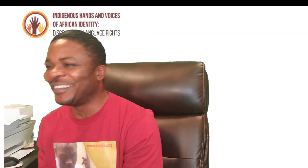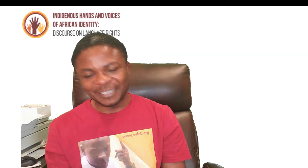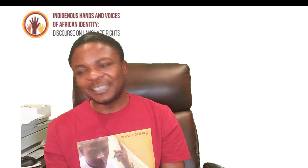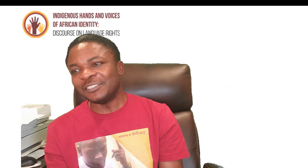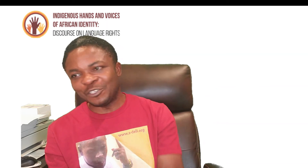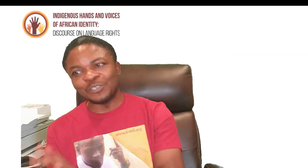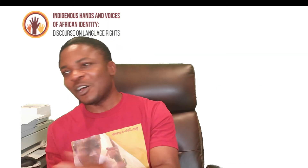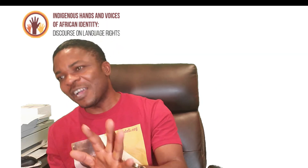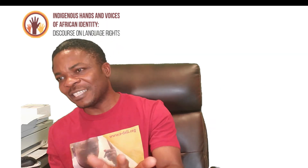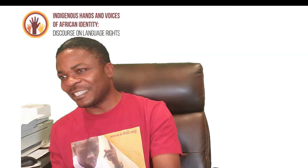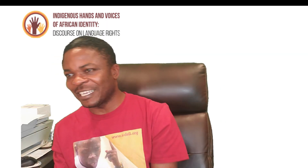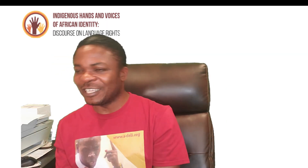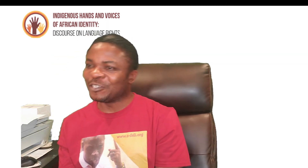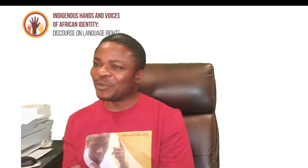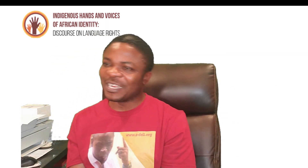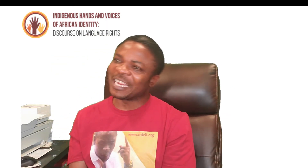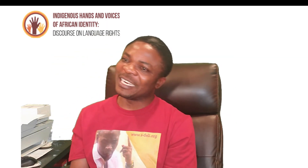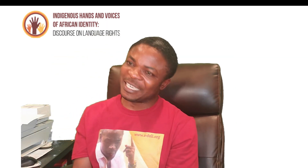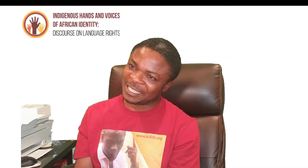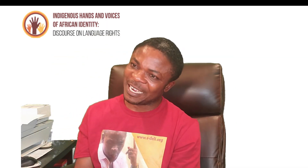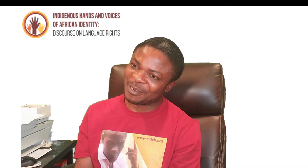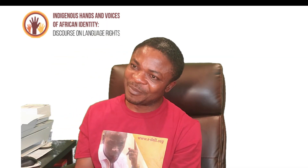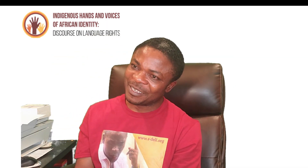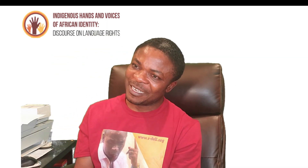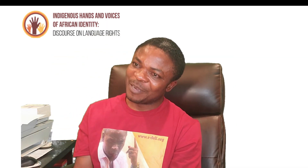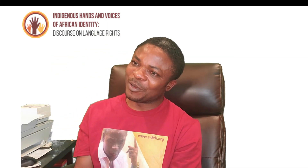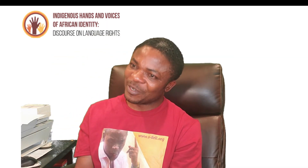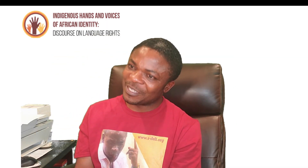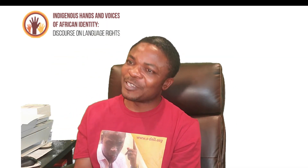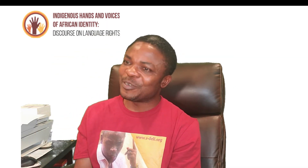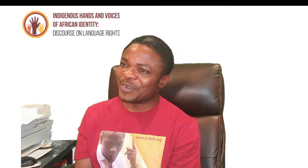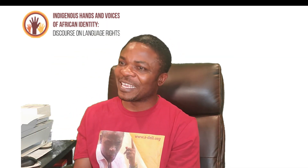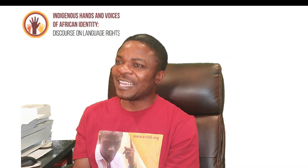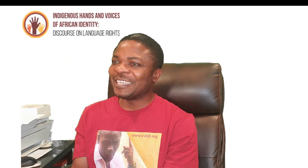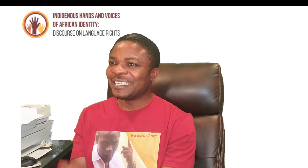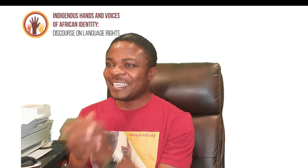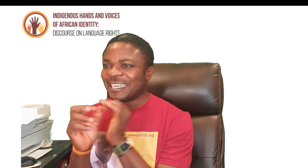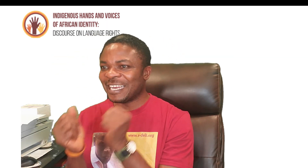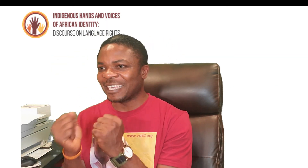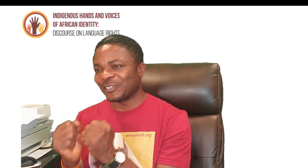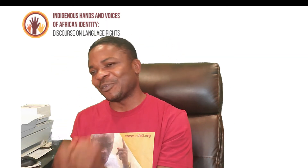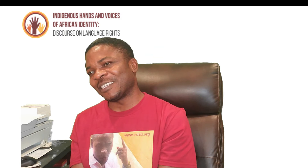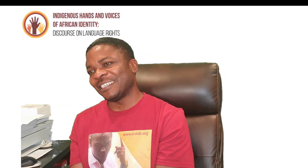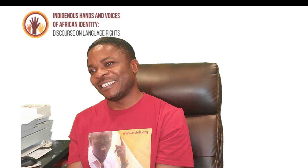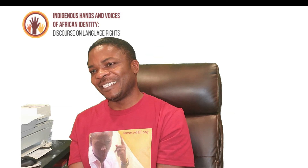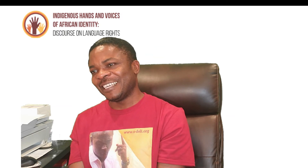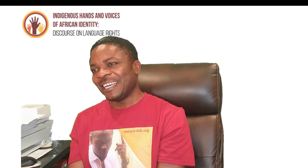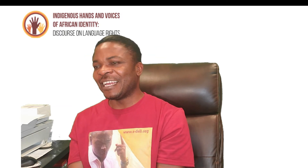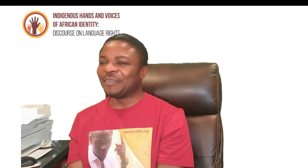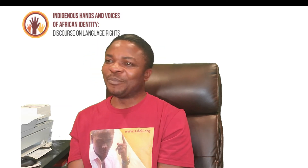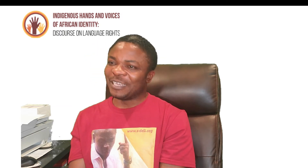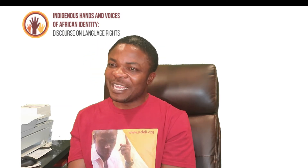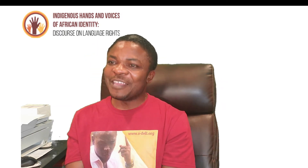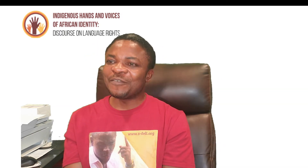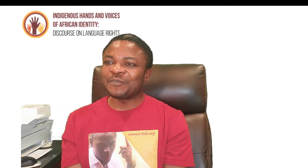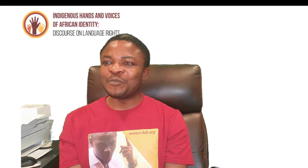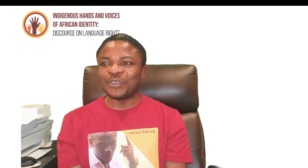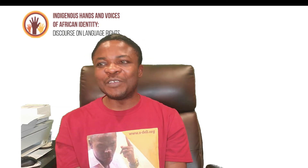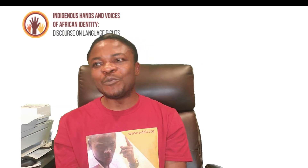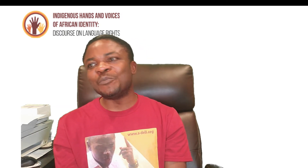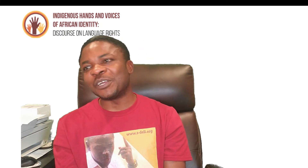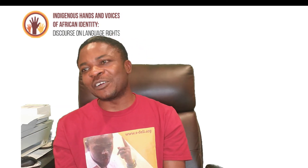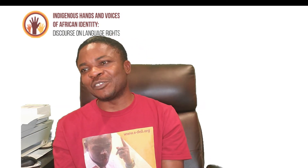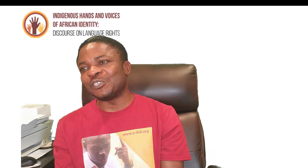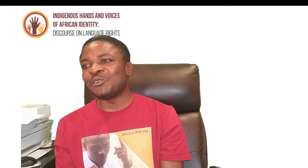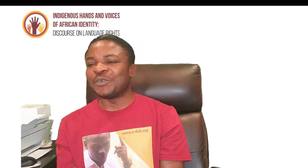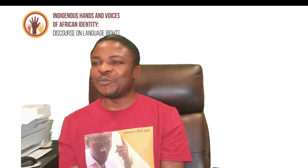videos. Do not hesitate in doing that at any time. I'm gonna see you again next week, and I believe